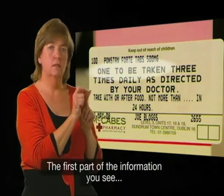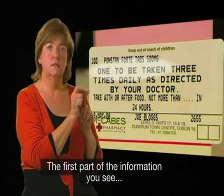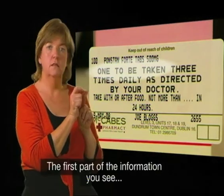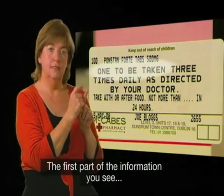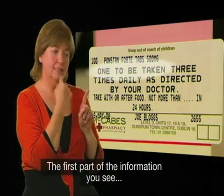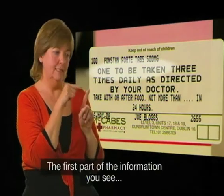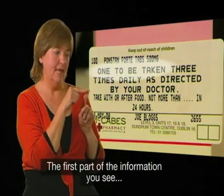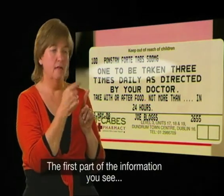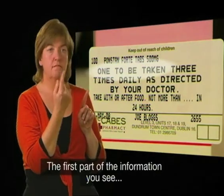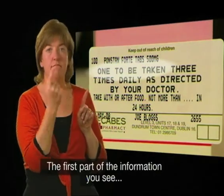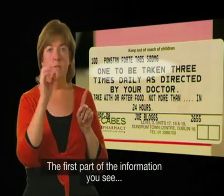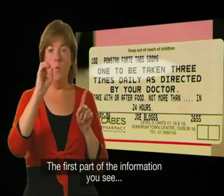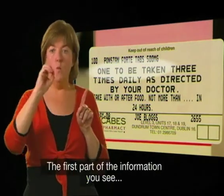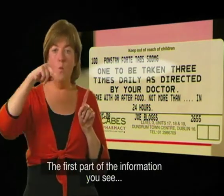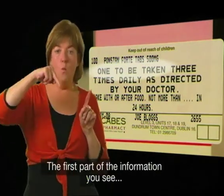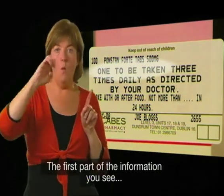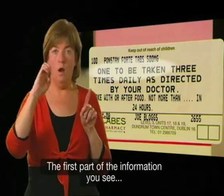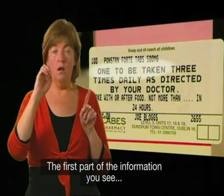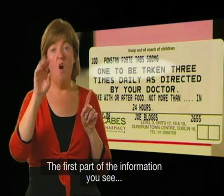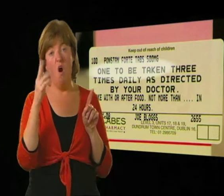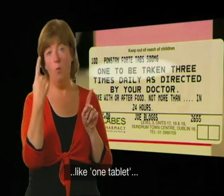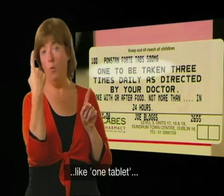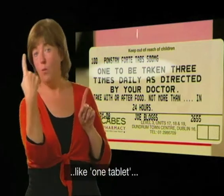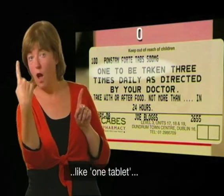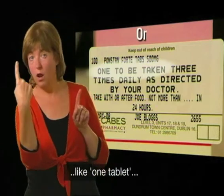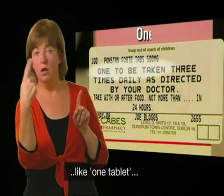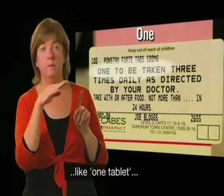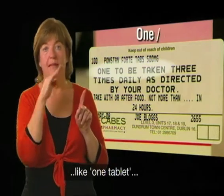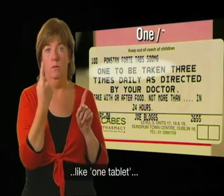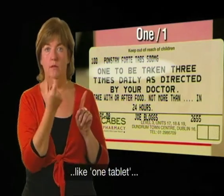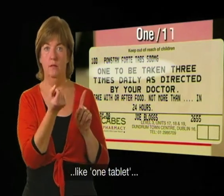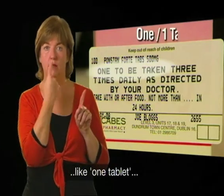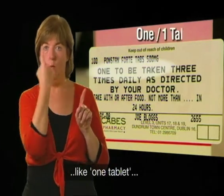The first part of the information you see, like 1 tablet,